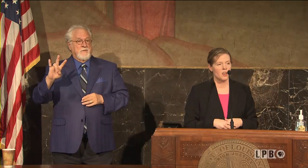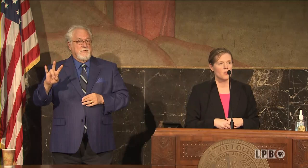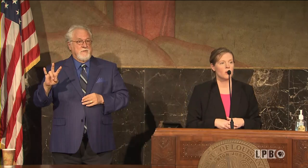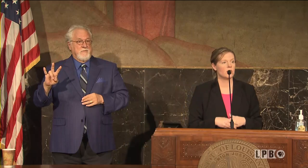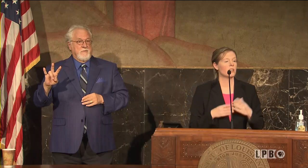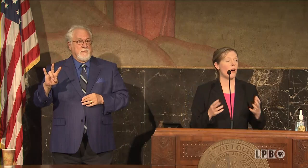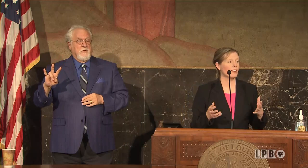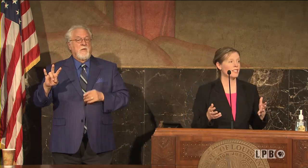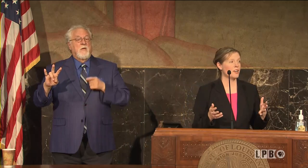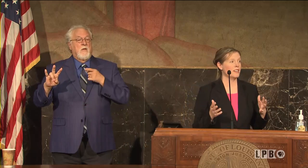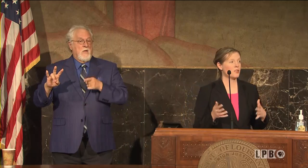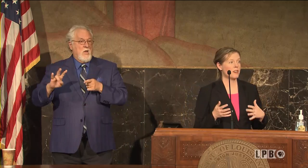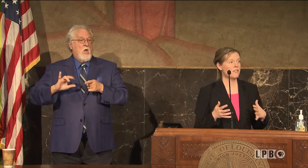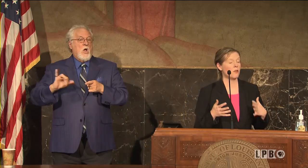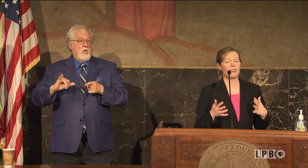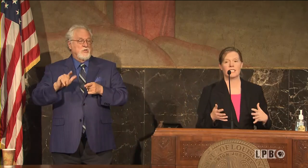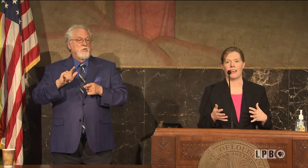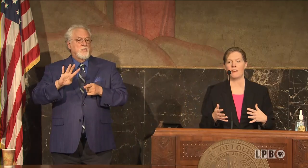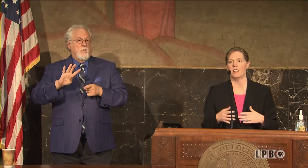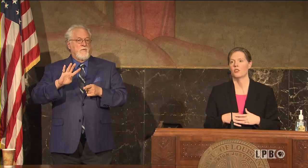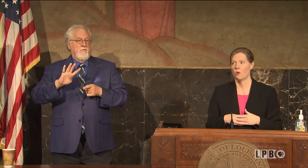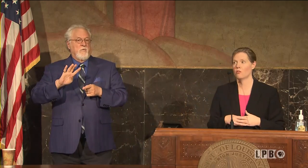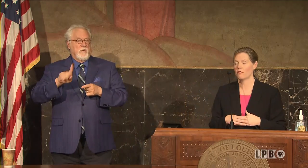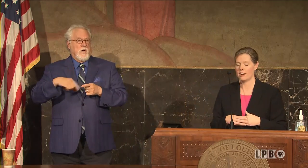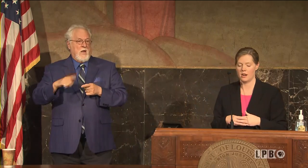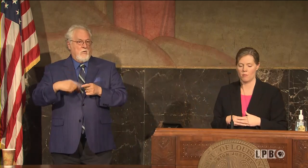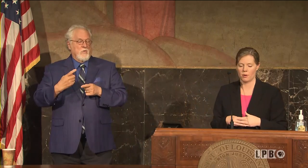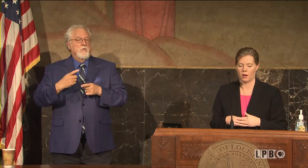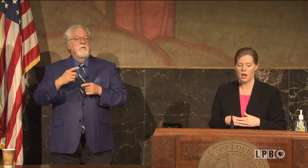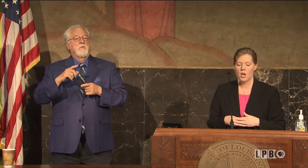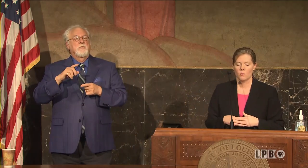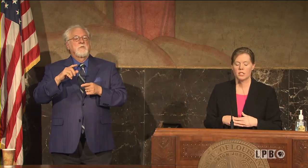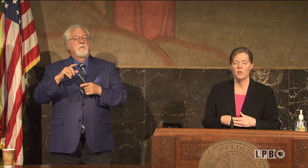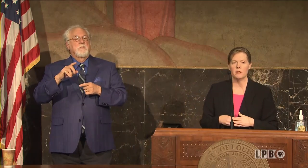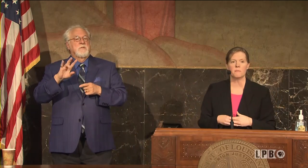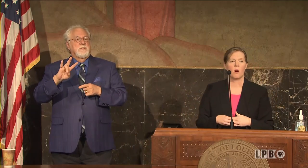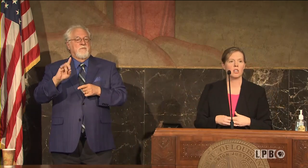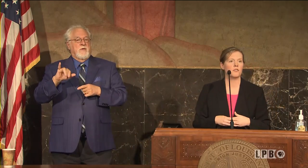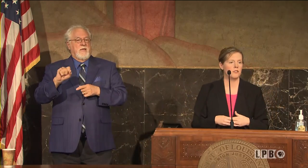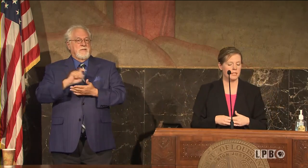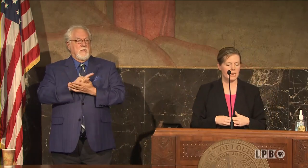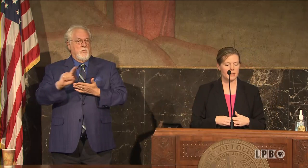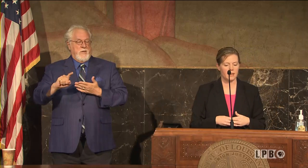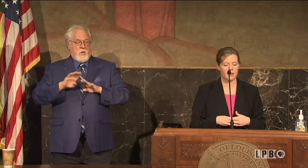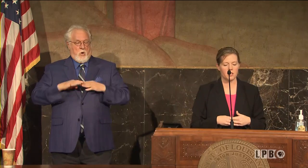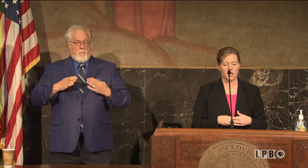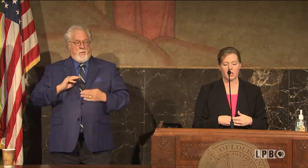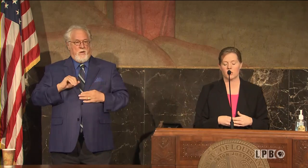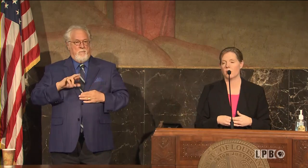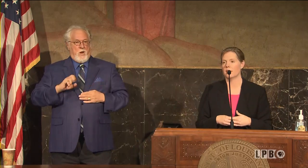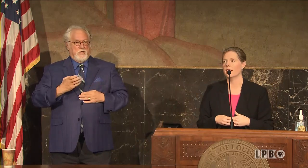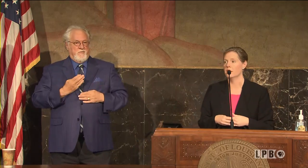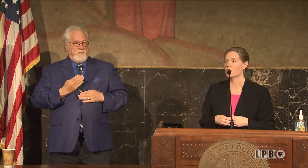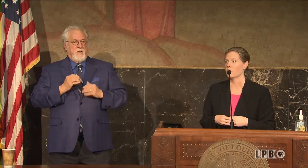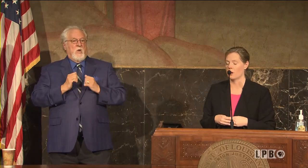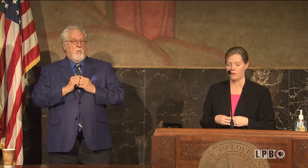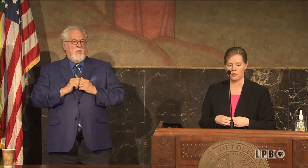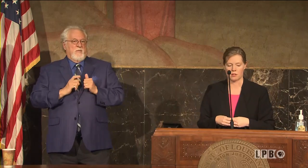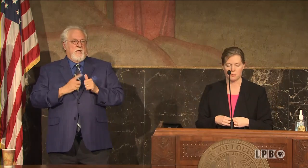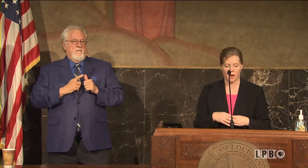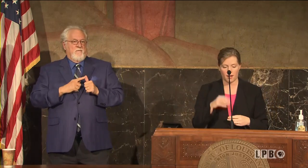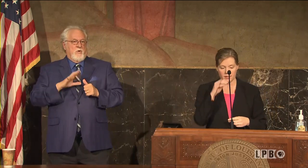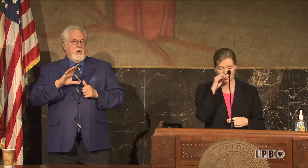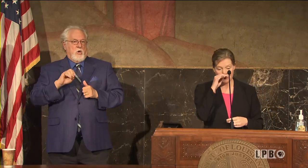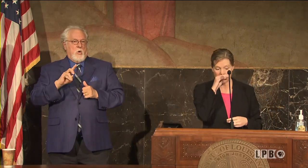866-310-7977, which is also a 24/7 toll-free number, was opened March 15th in conjunction with the initial